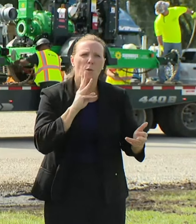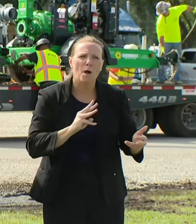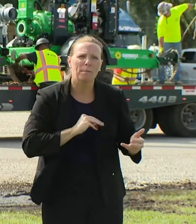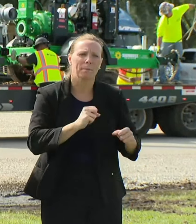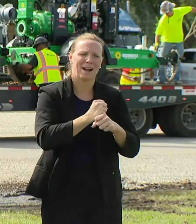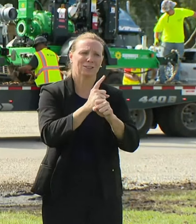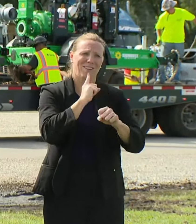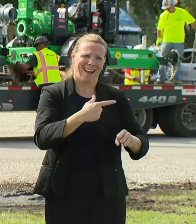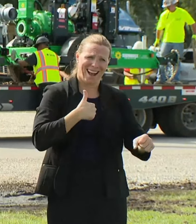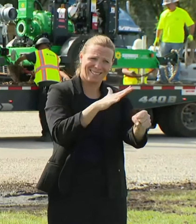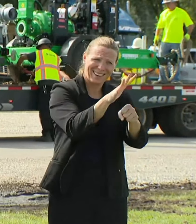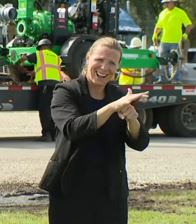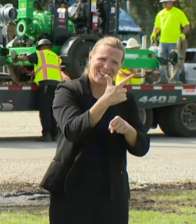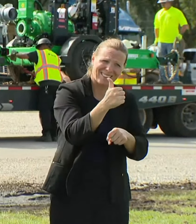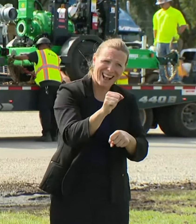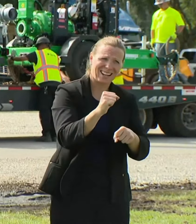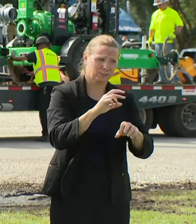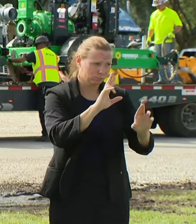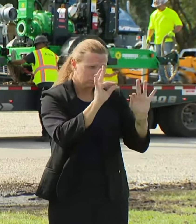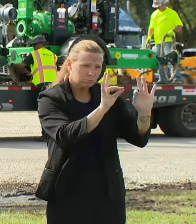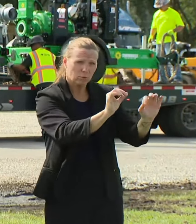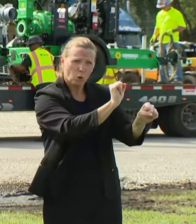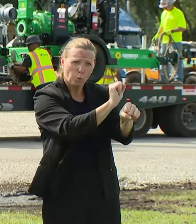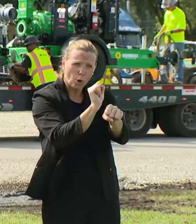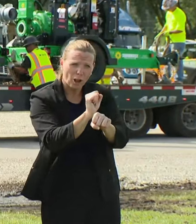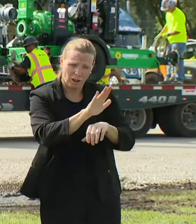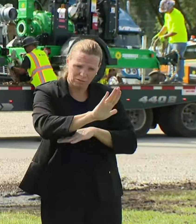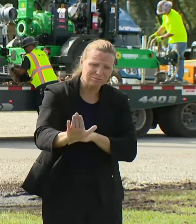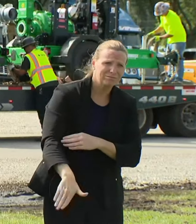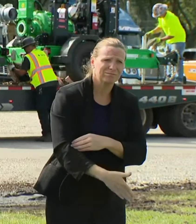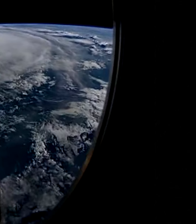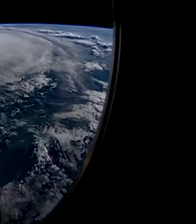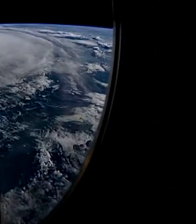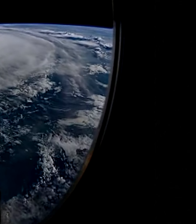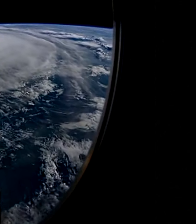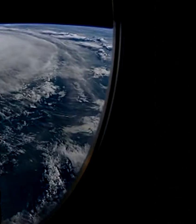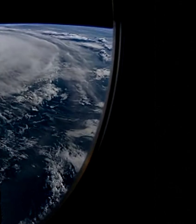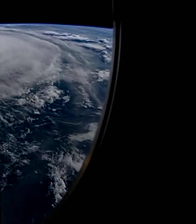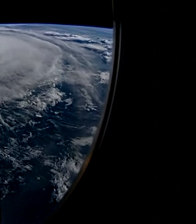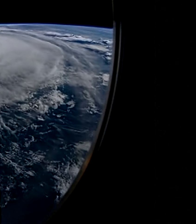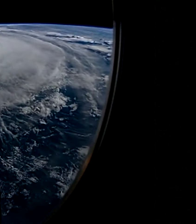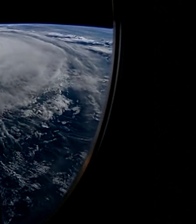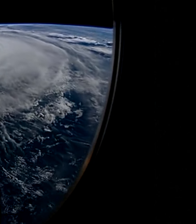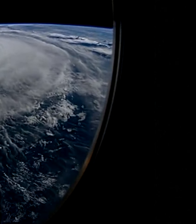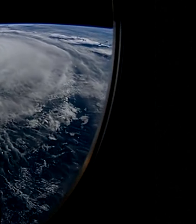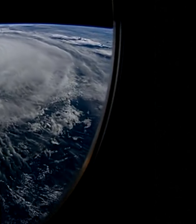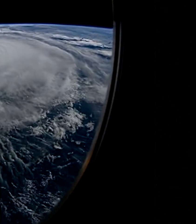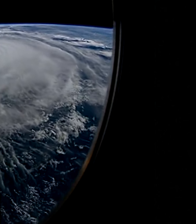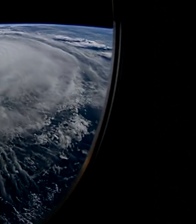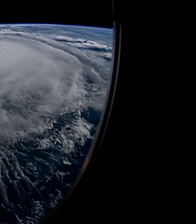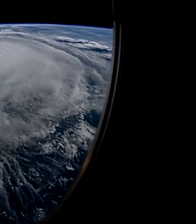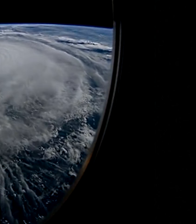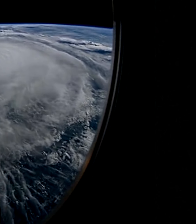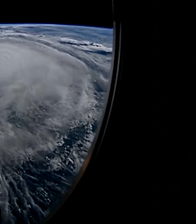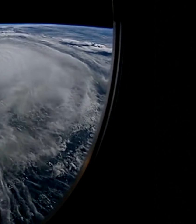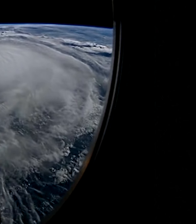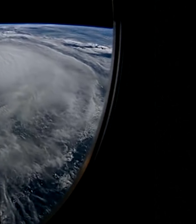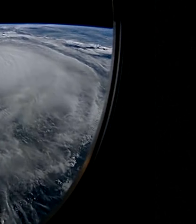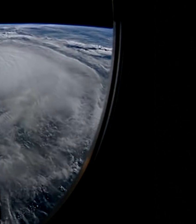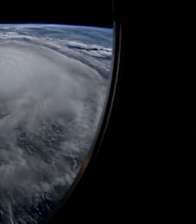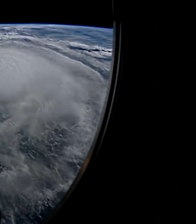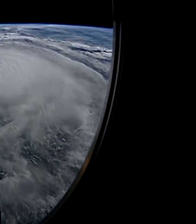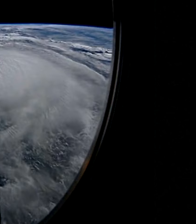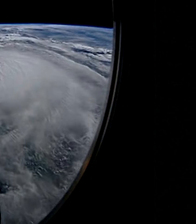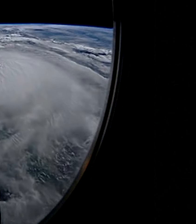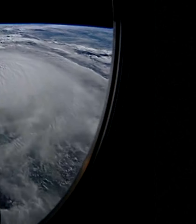-7 to keep fuel delivered as it comes into our ports. A NASA astronaut capturing this footage of Hurricane Milton